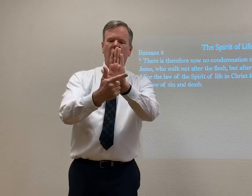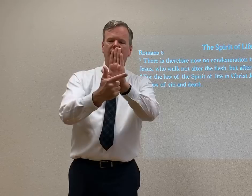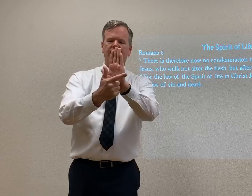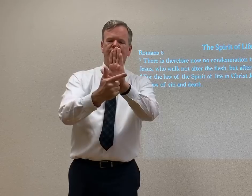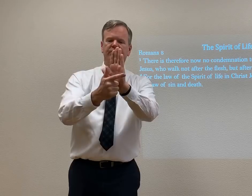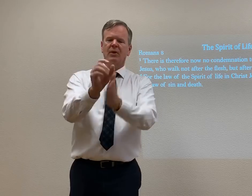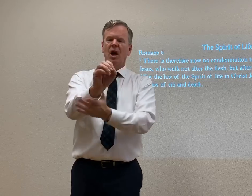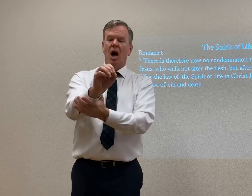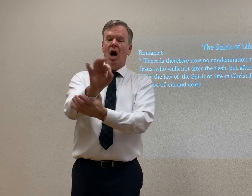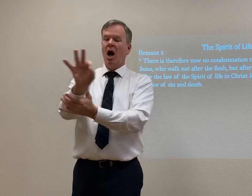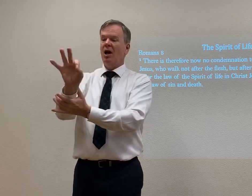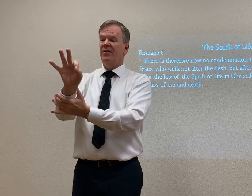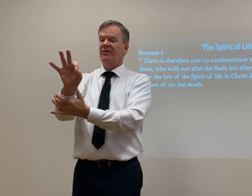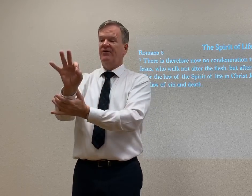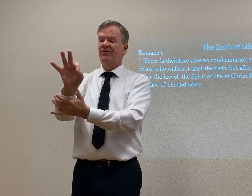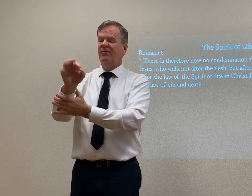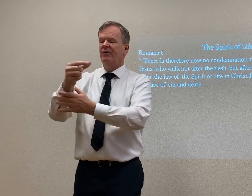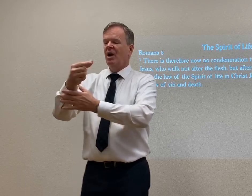Verse 2 again, it says, for the law of,